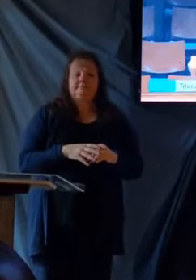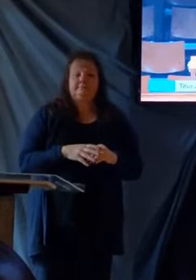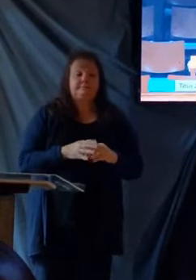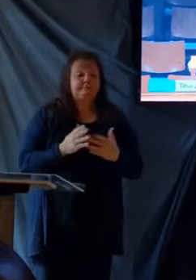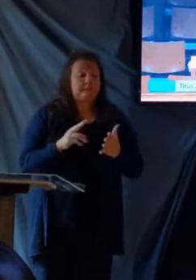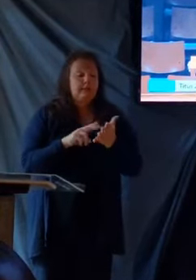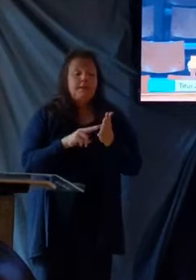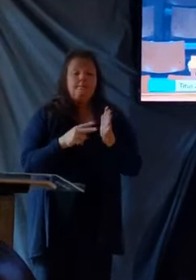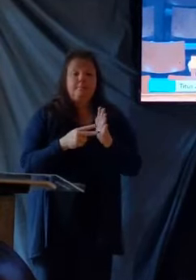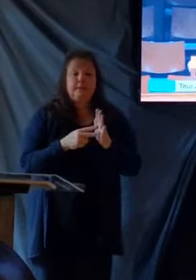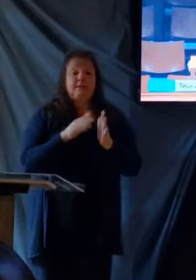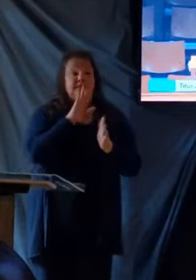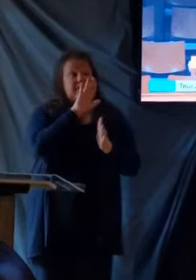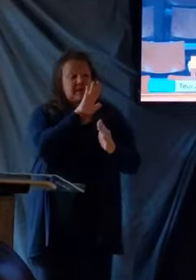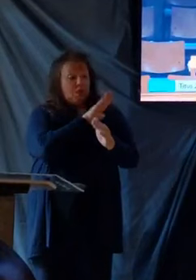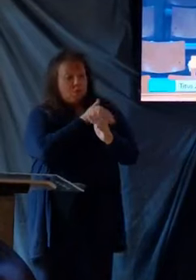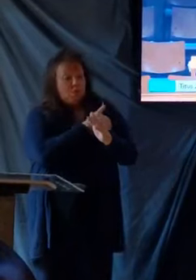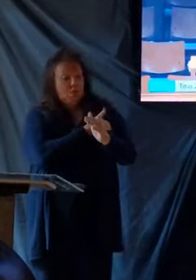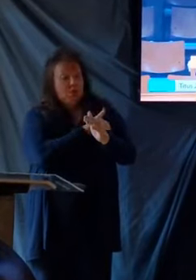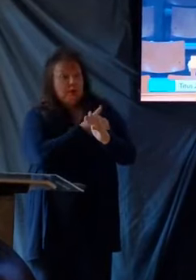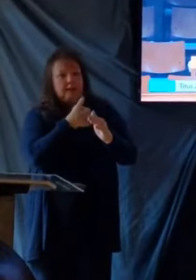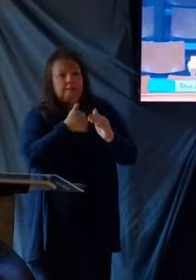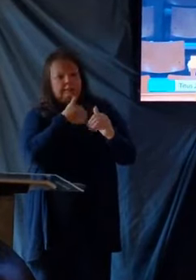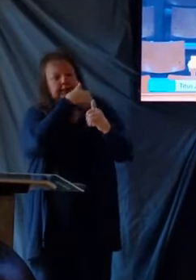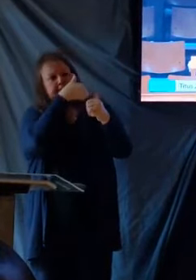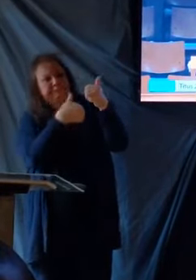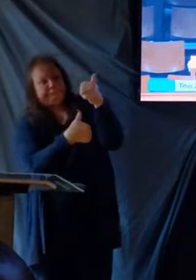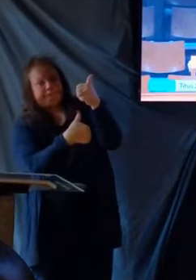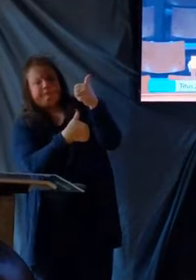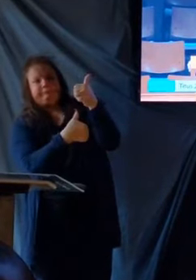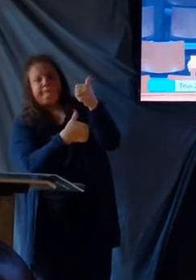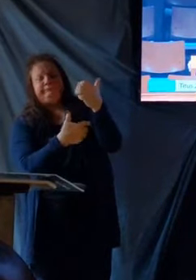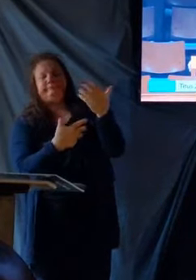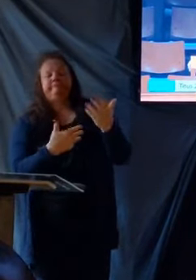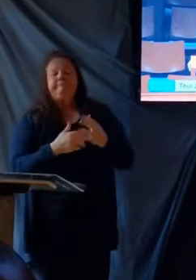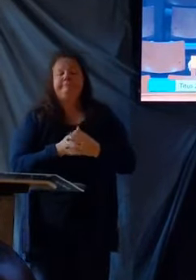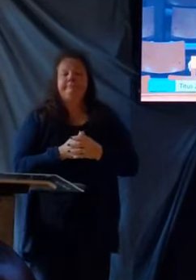things. It means you're under the authority of someone else.